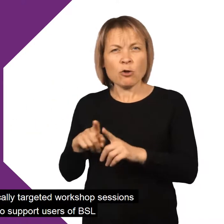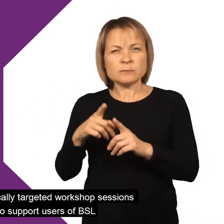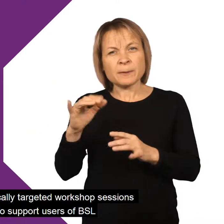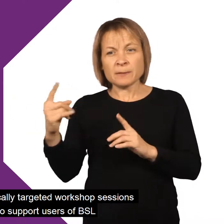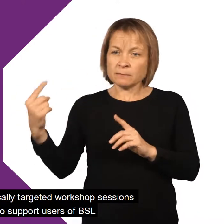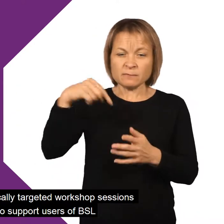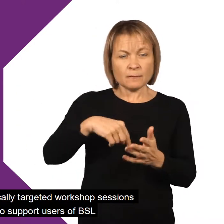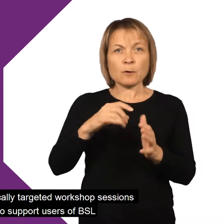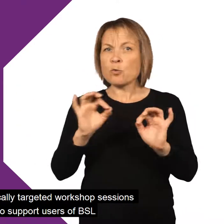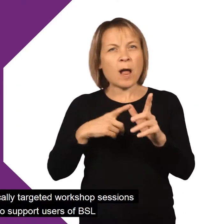BSL